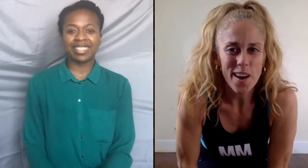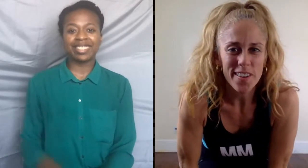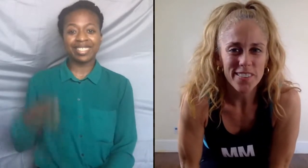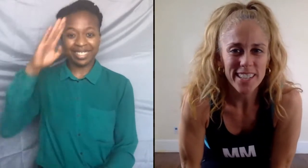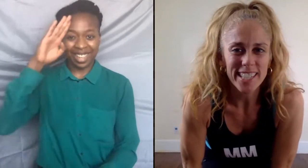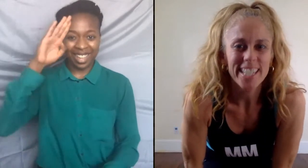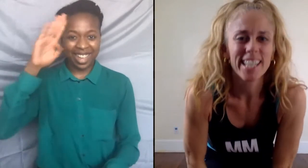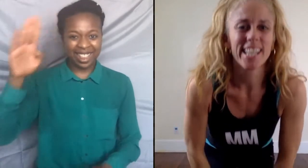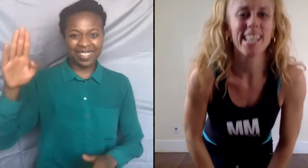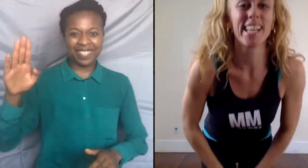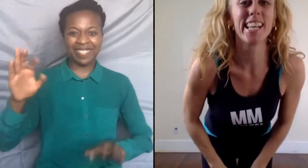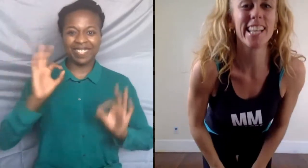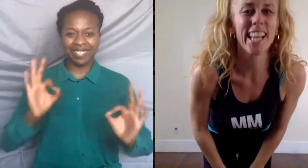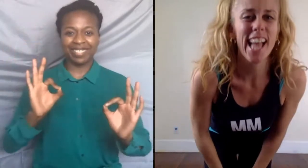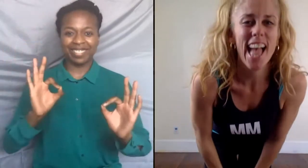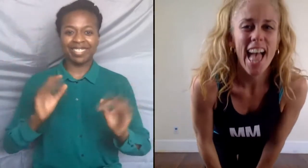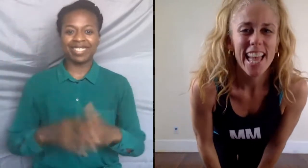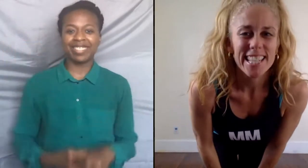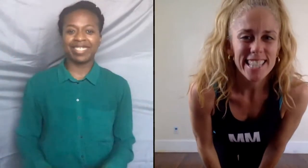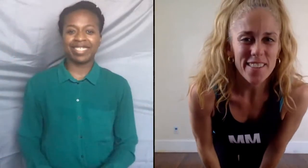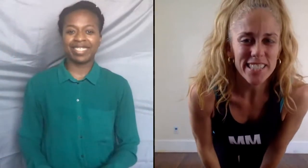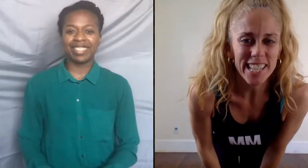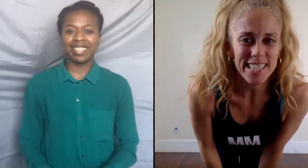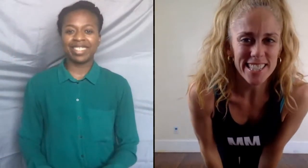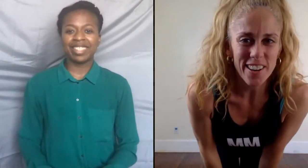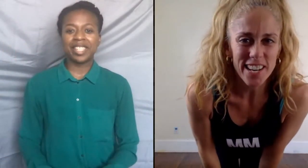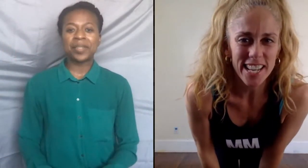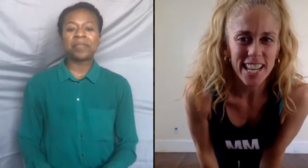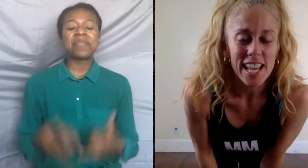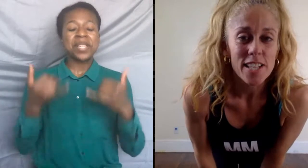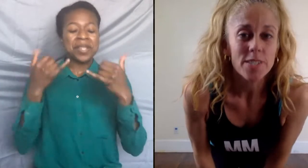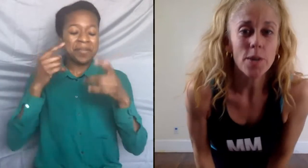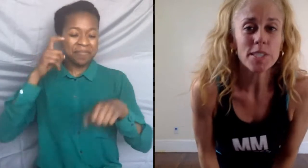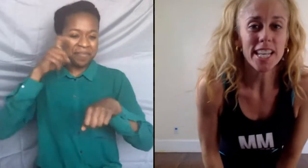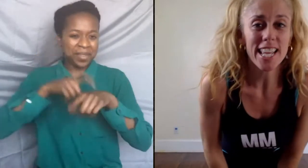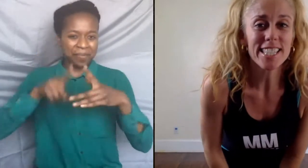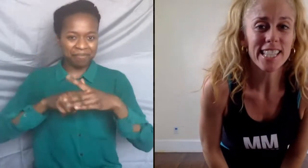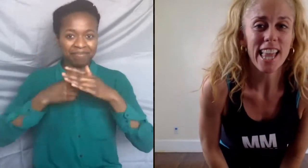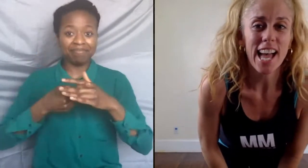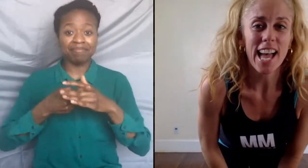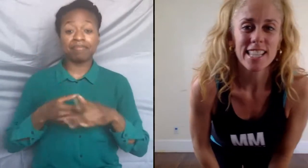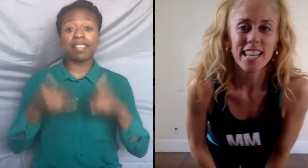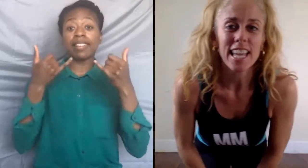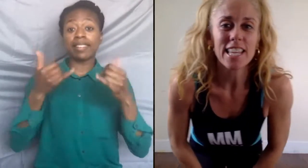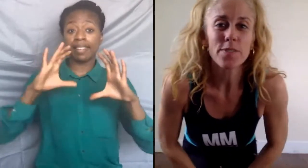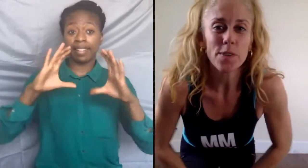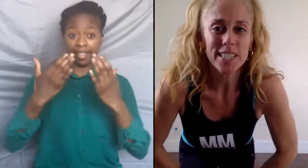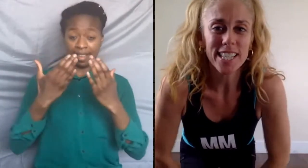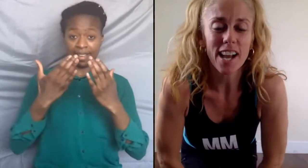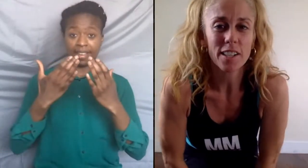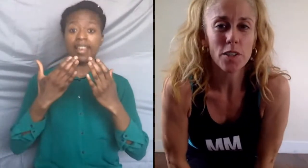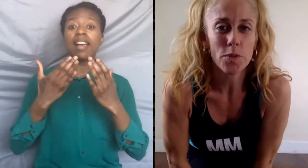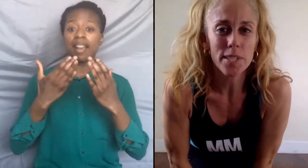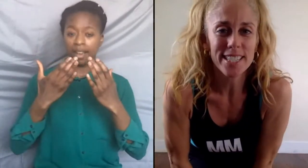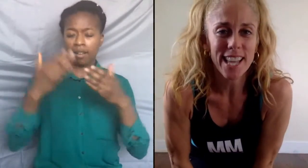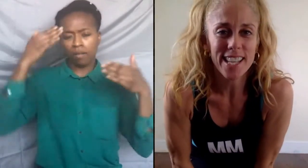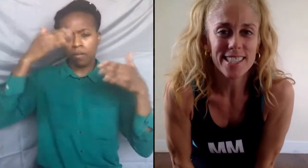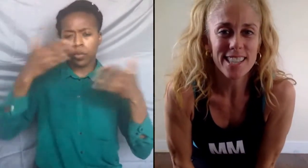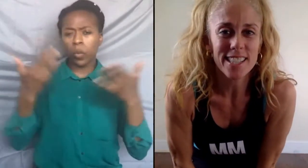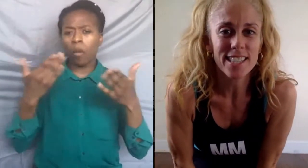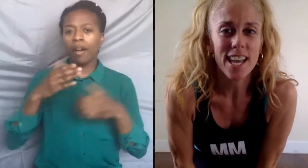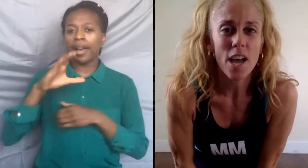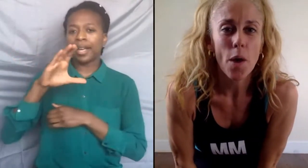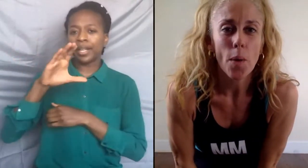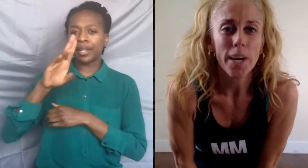Hello, all right. Time to get started. So today's class is focusing on Cuban